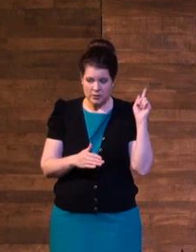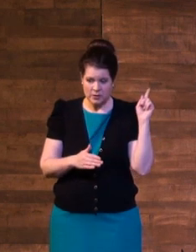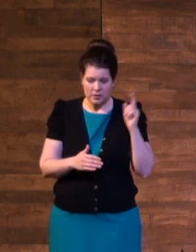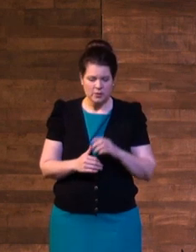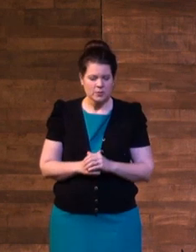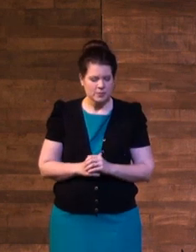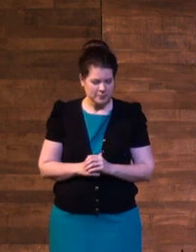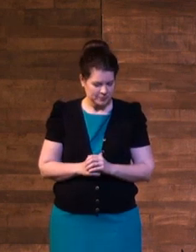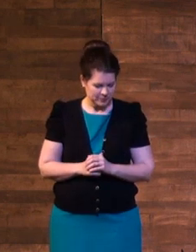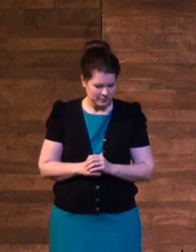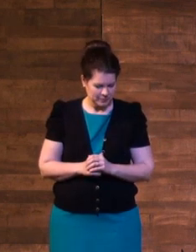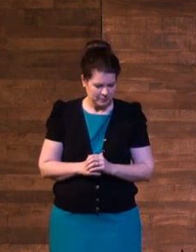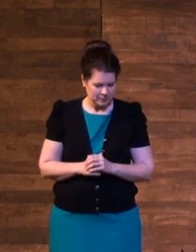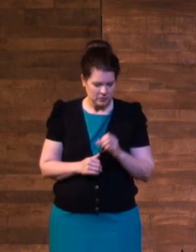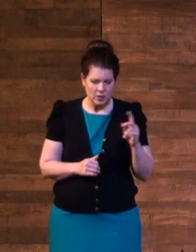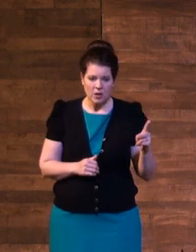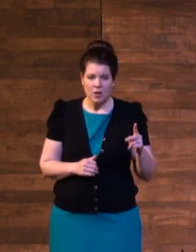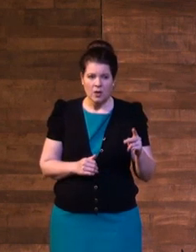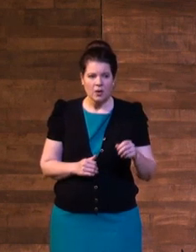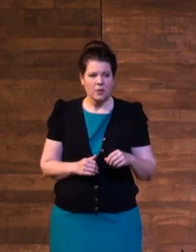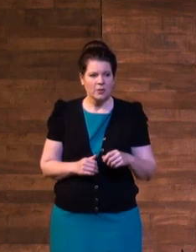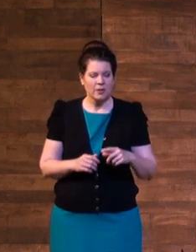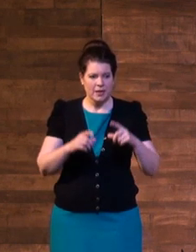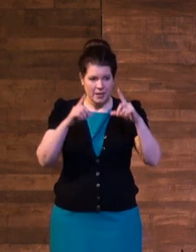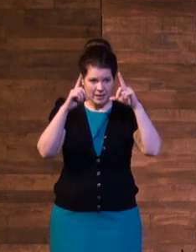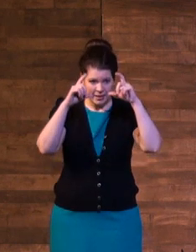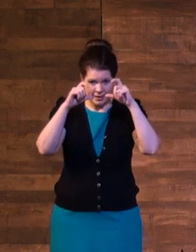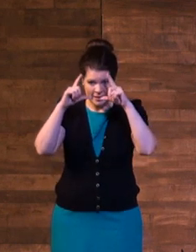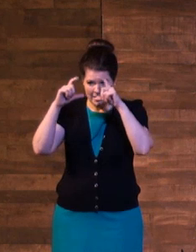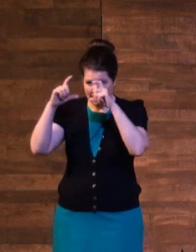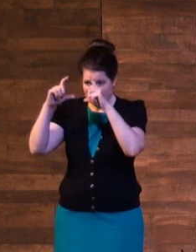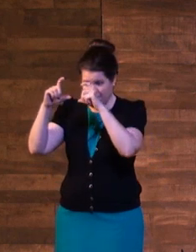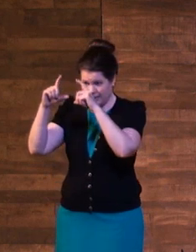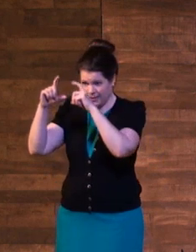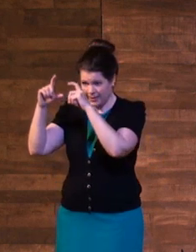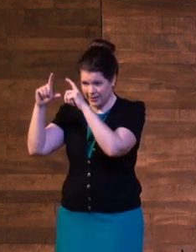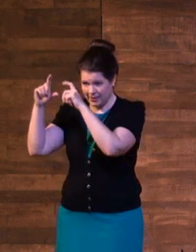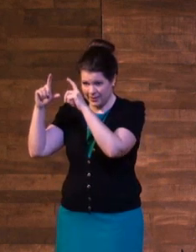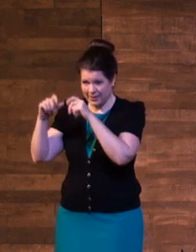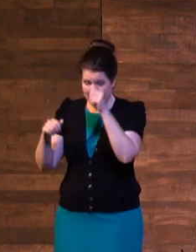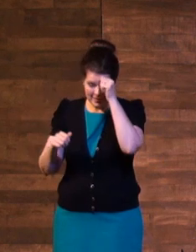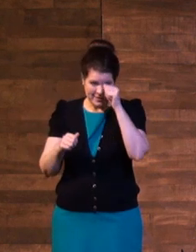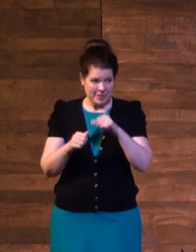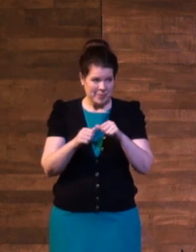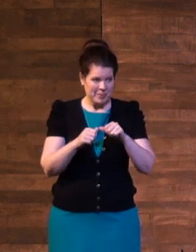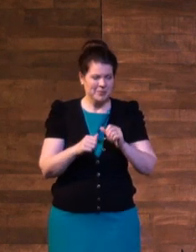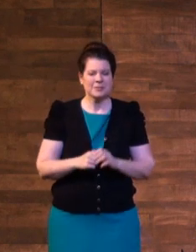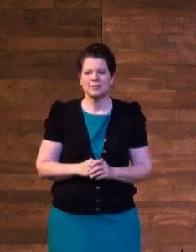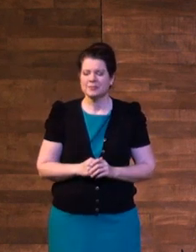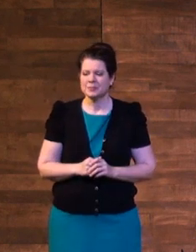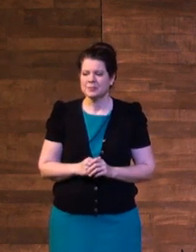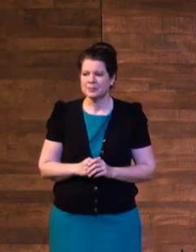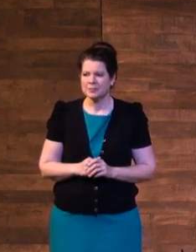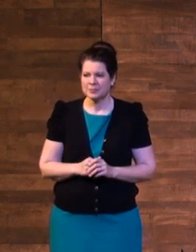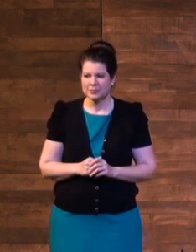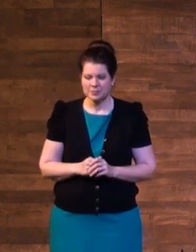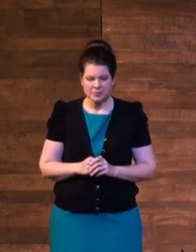What else we got? A point-and-shoot camera, 10 megapixels. Remember those, using that?